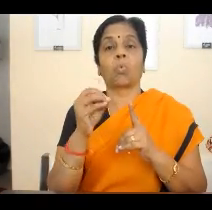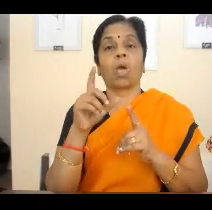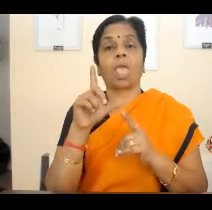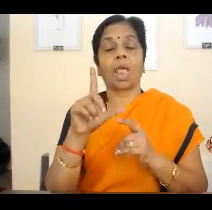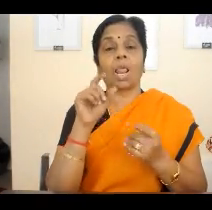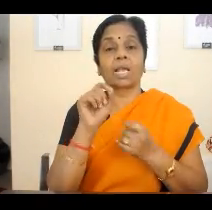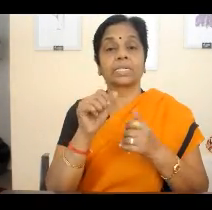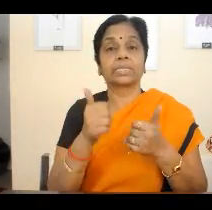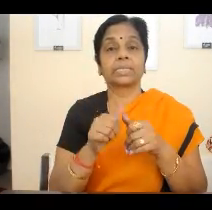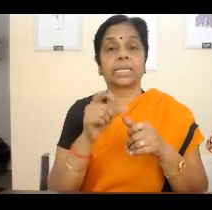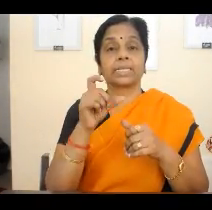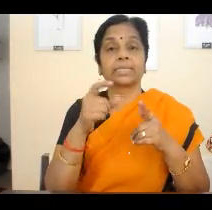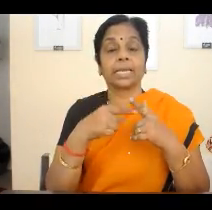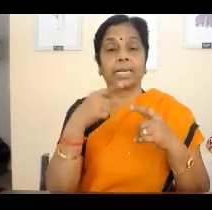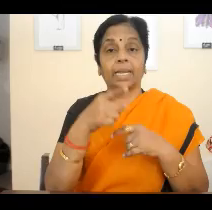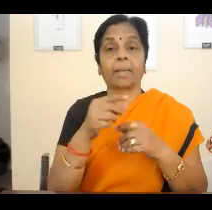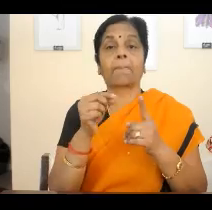at panchayat and district level.